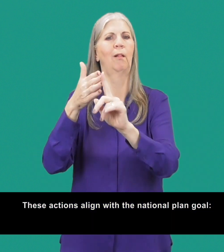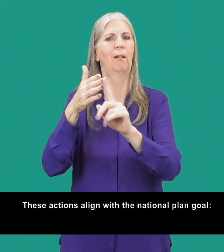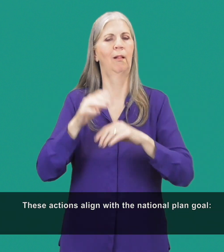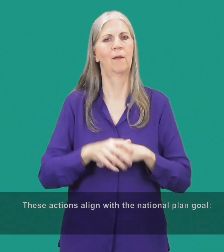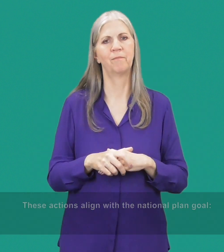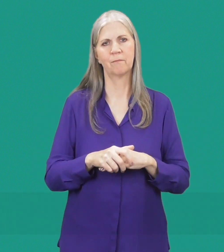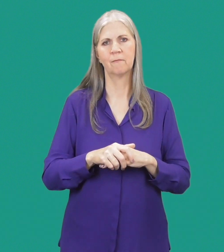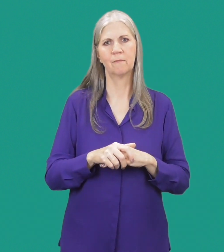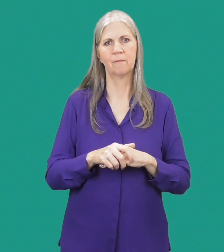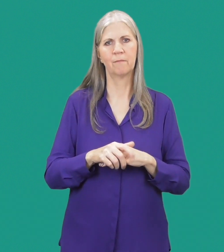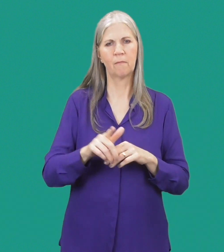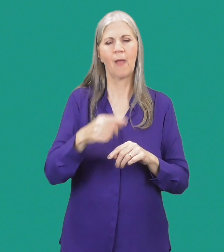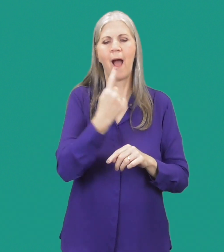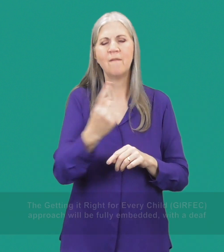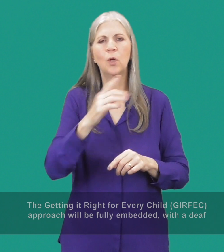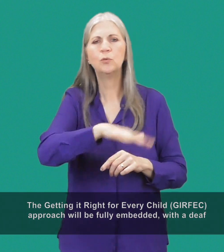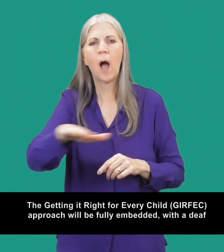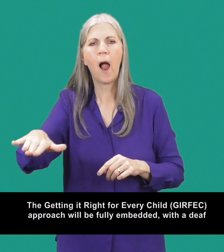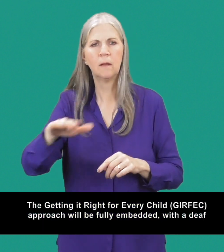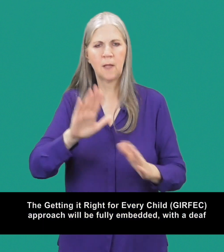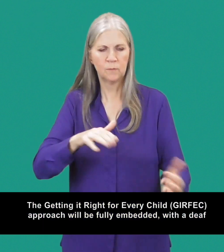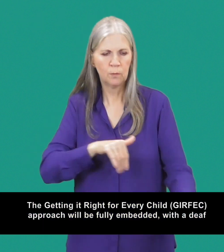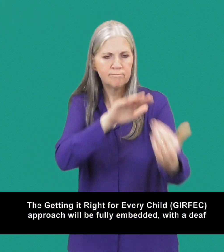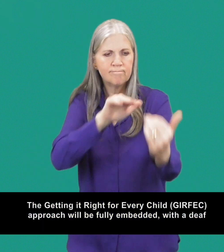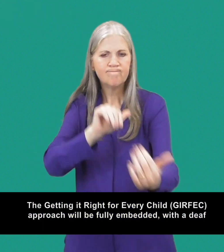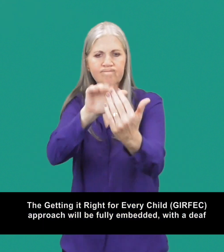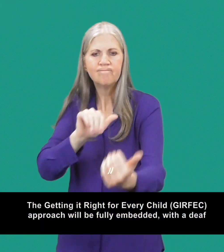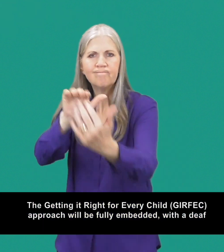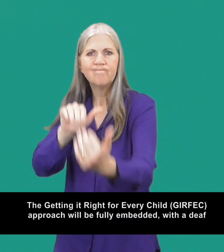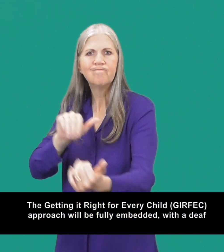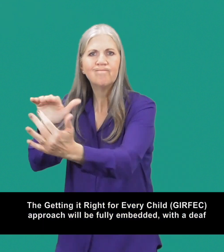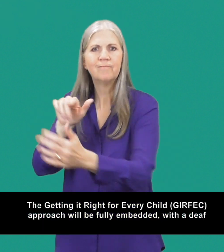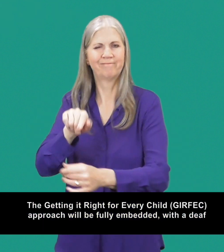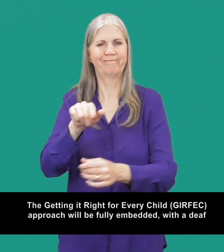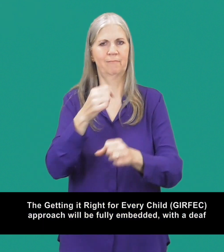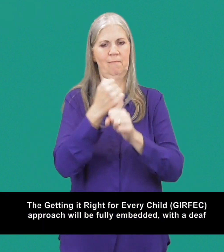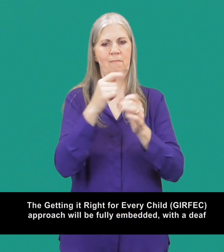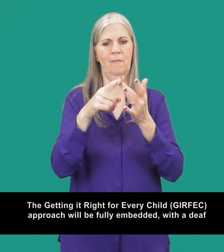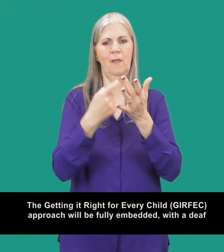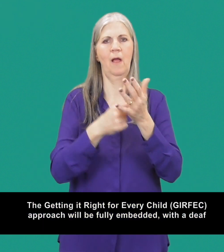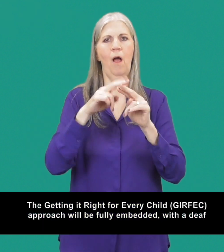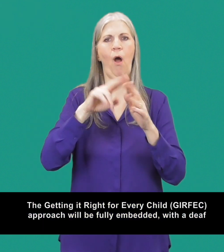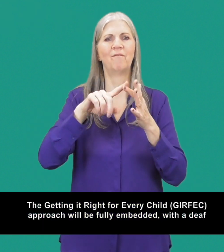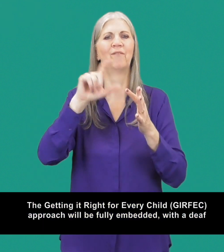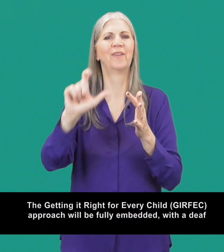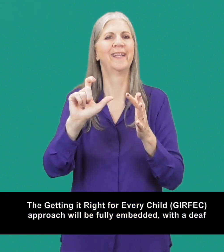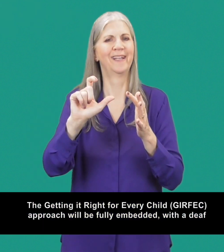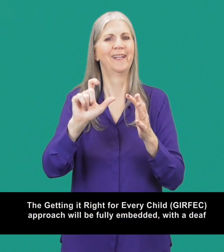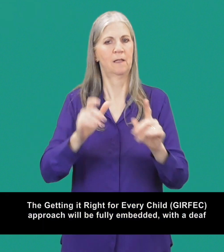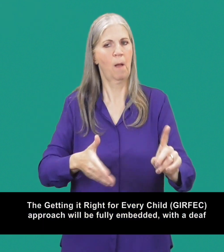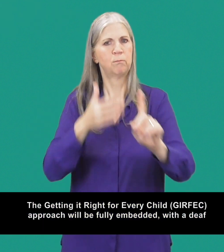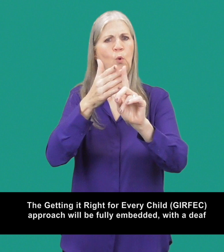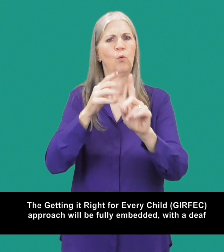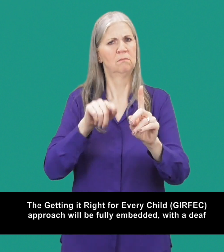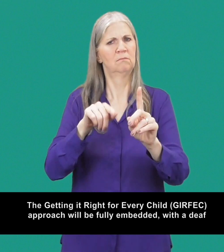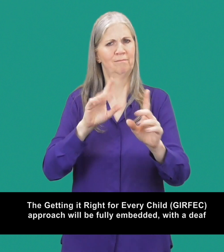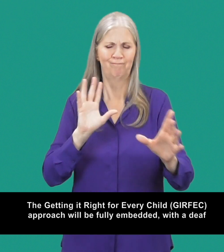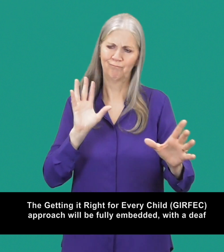the Getting It Right for Every Child (GIRFEC) approach will be fully embedded,